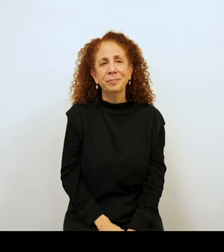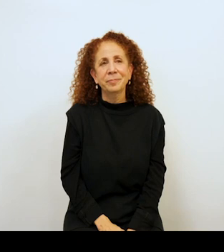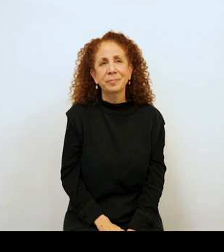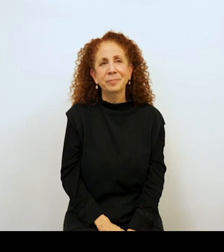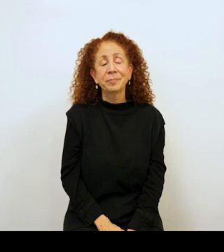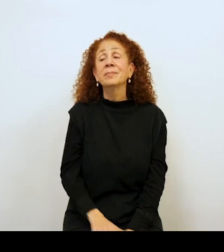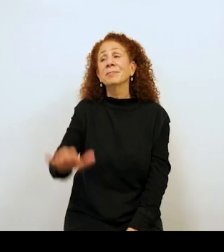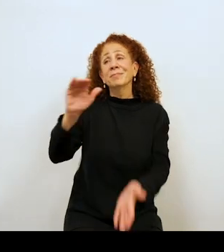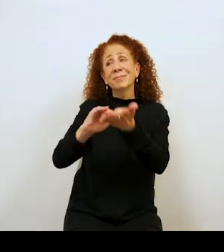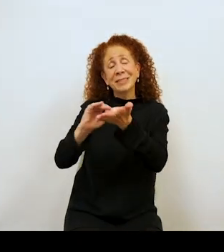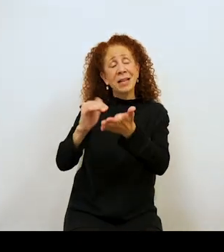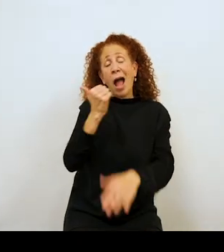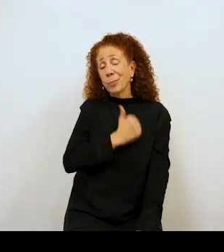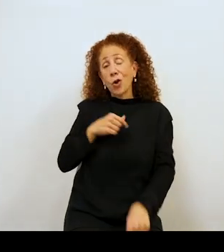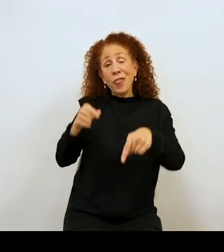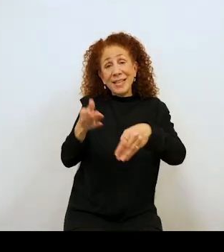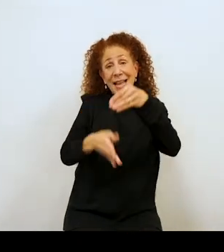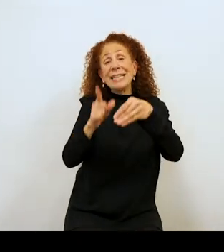So I'm sorry this ending is inevitable,